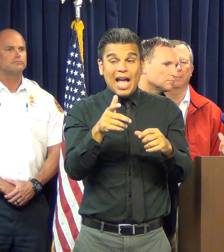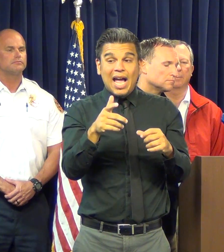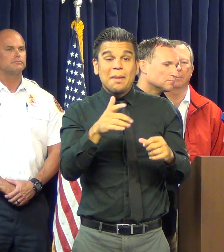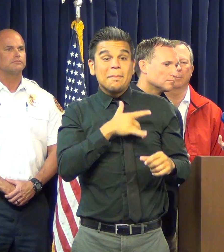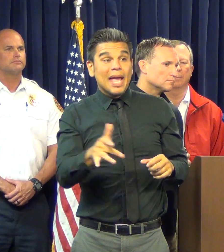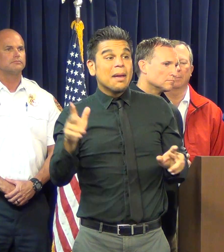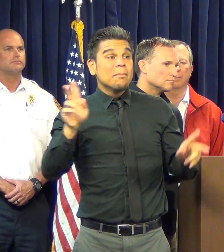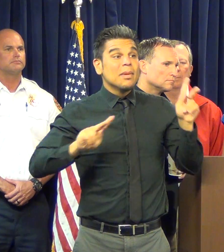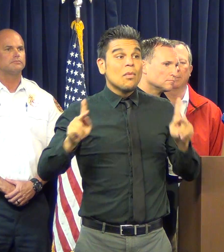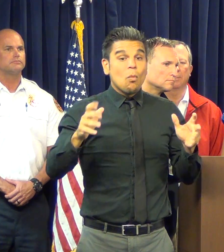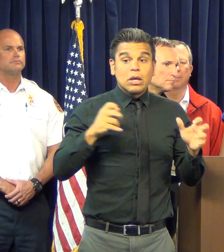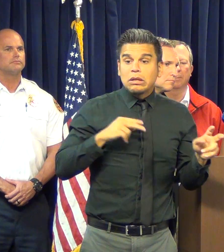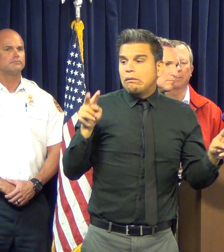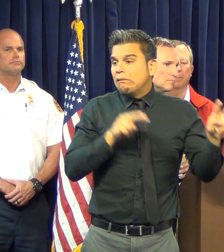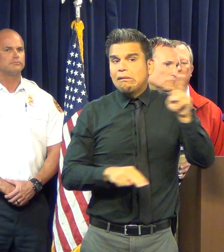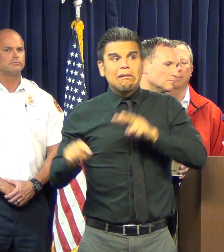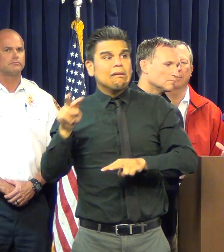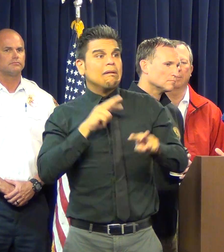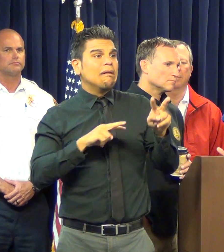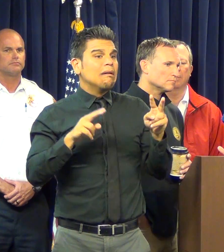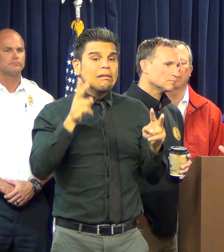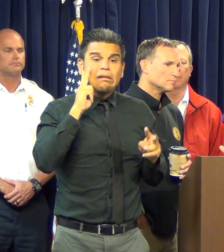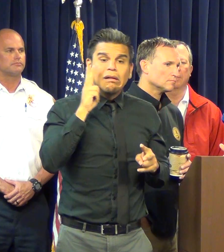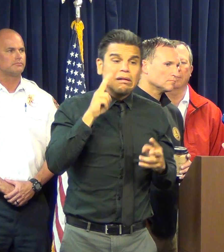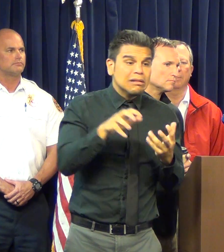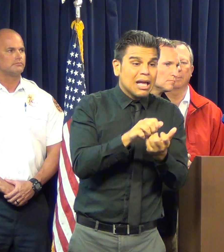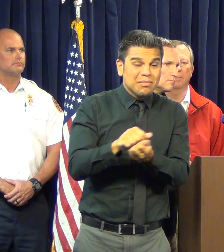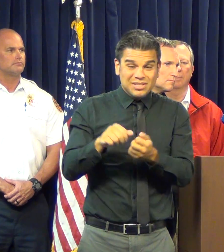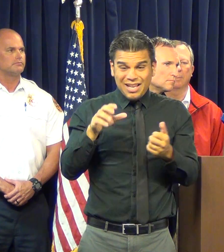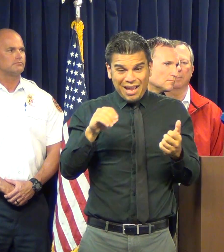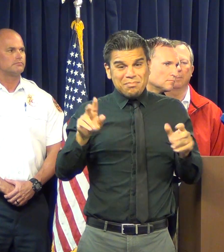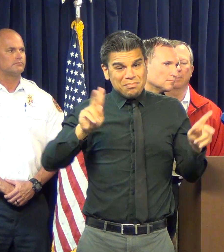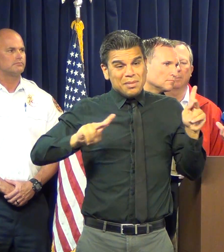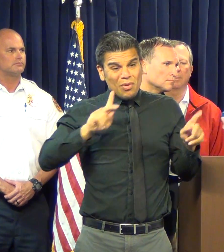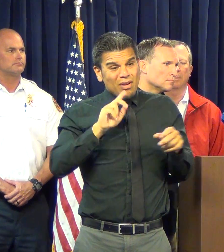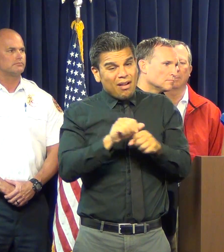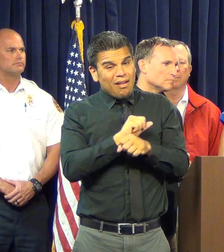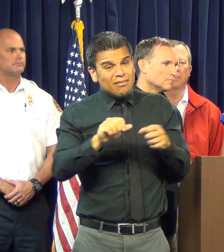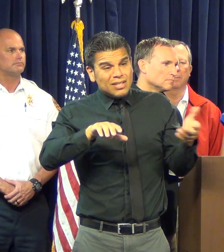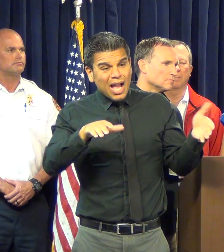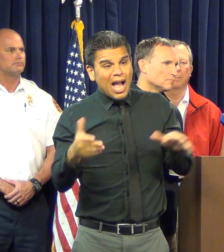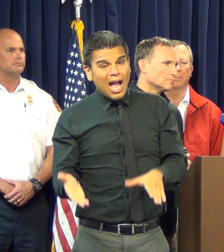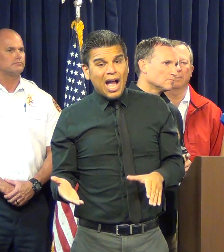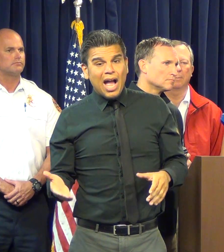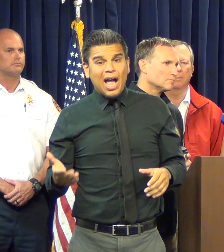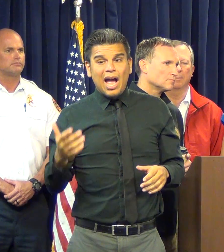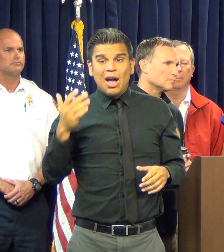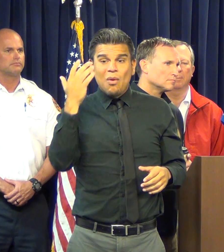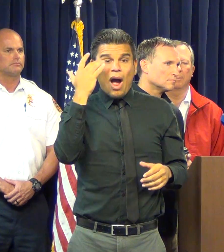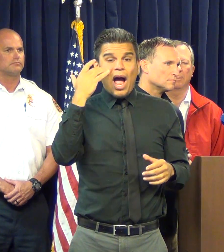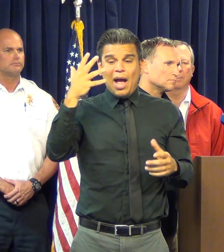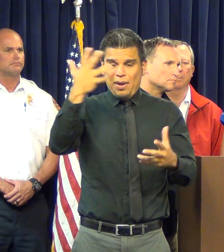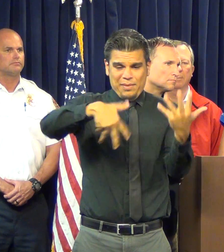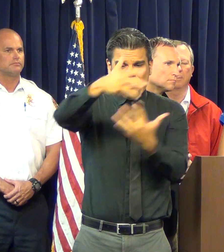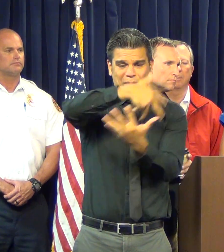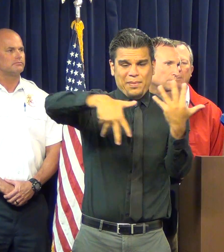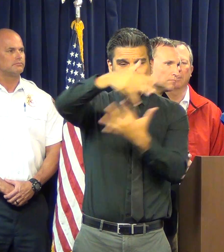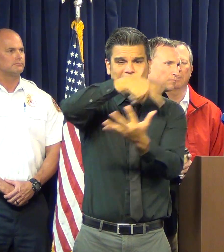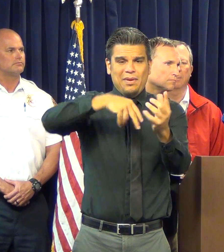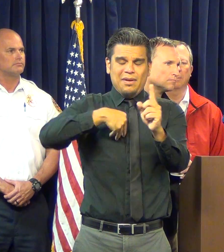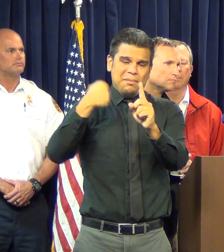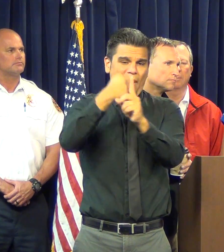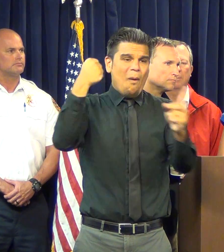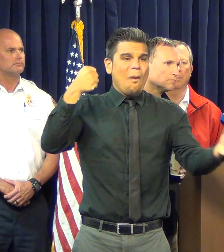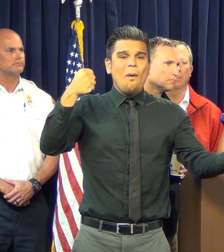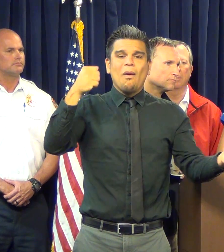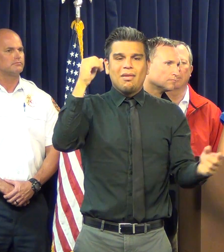to want to go out and assess how much damage you've had. And we've had fatalities in our area where folks are struck by debris that is still knocked down by even